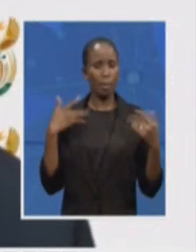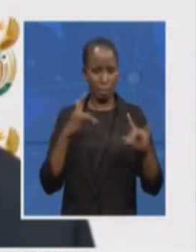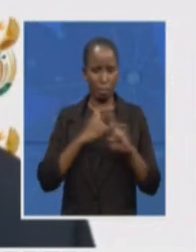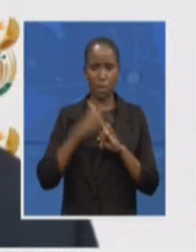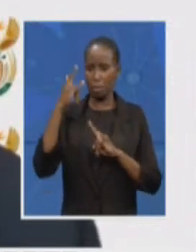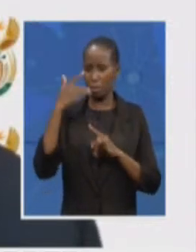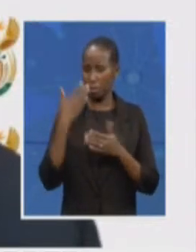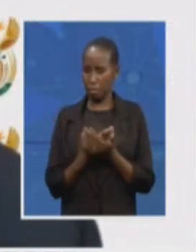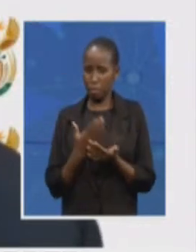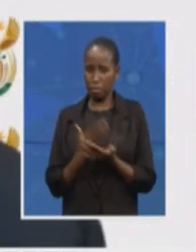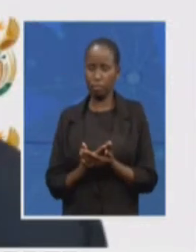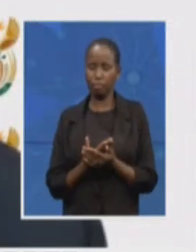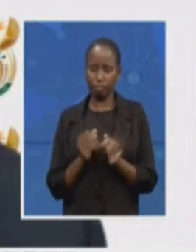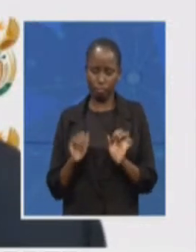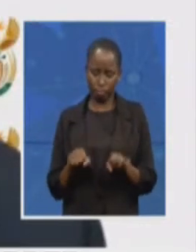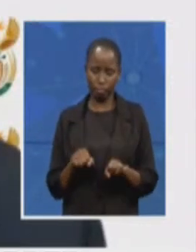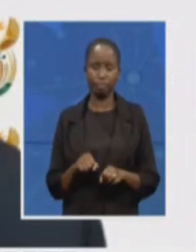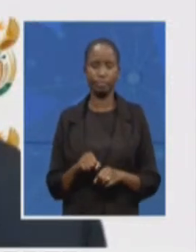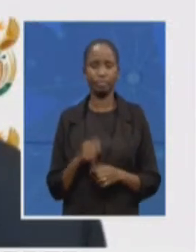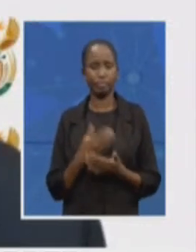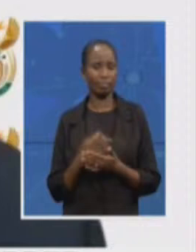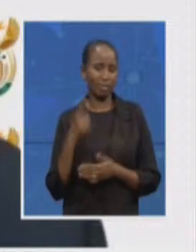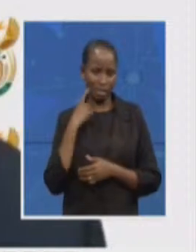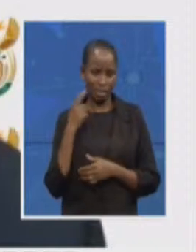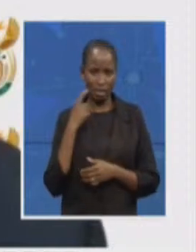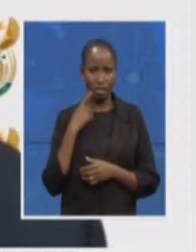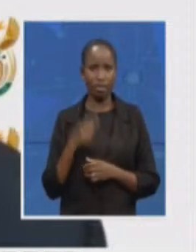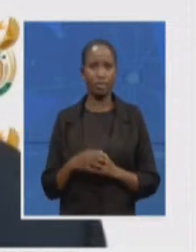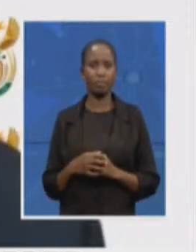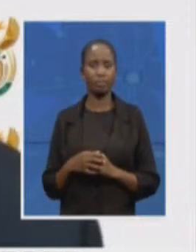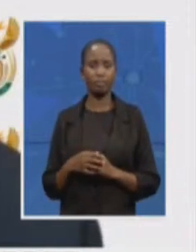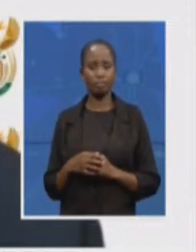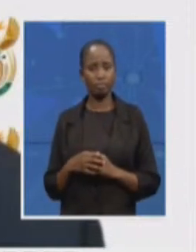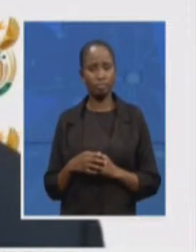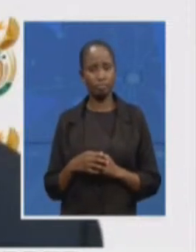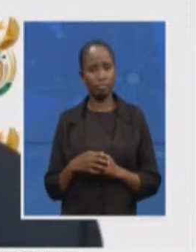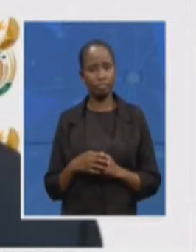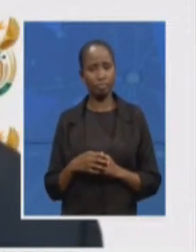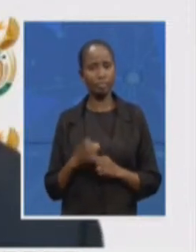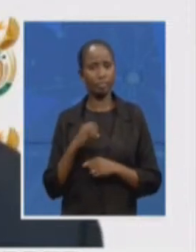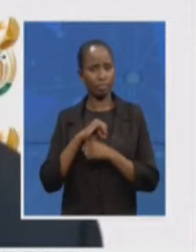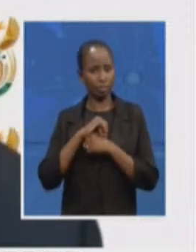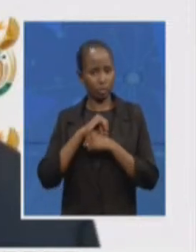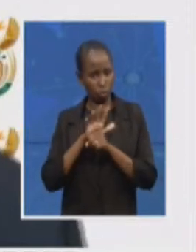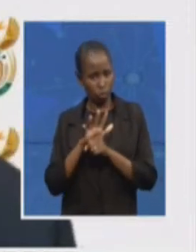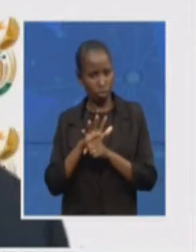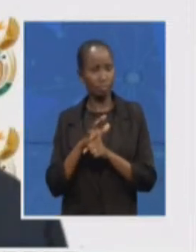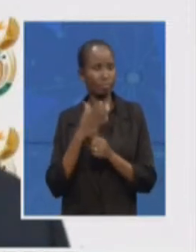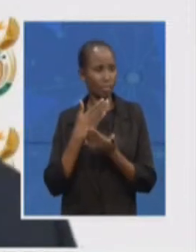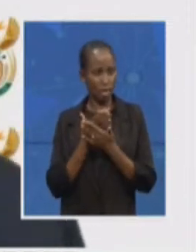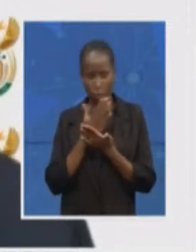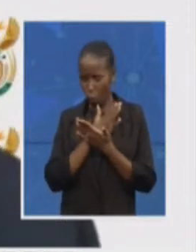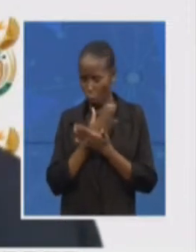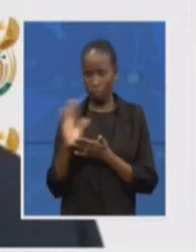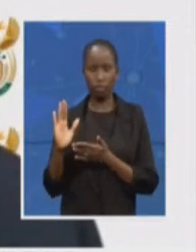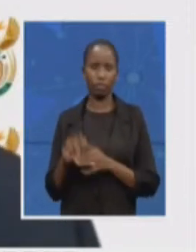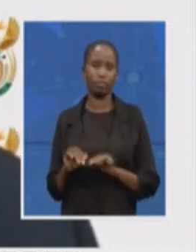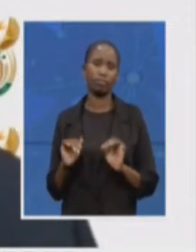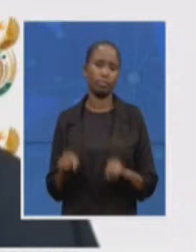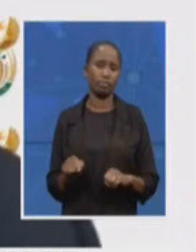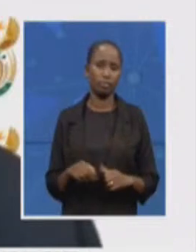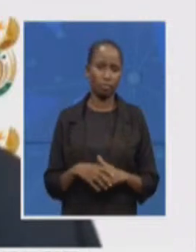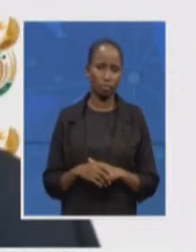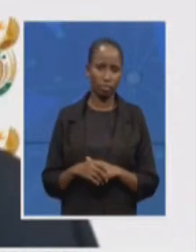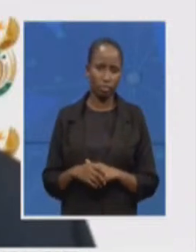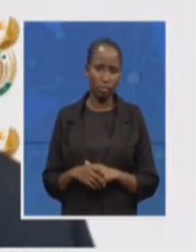we can, fight back these variants and the pandemic as a whole. Thank you very much.